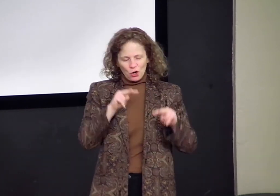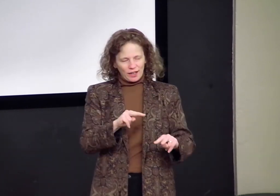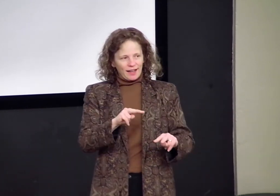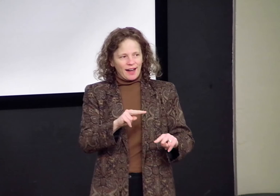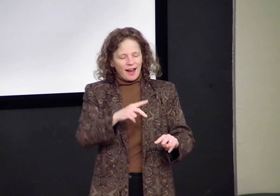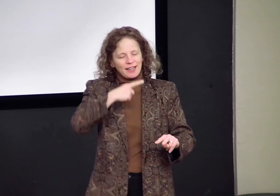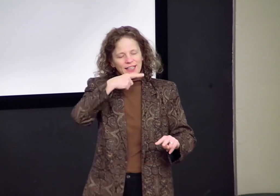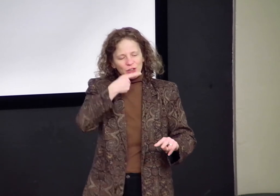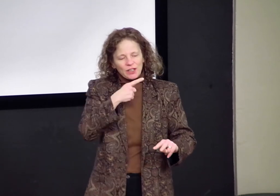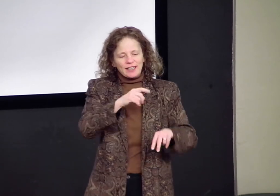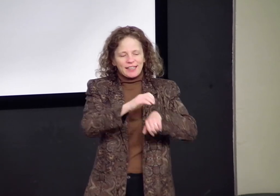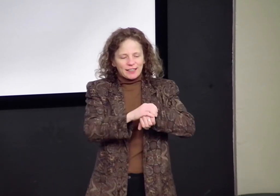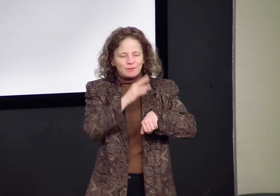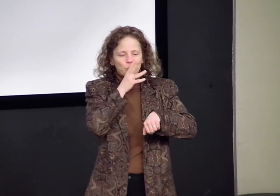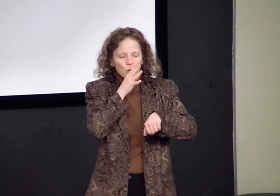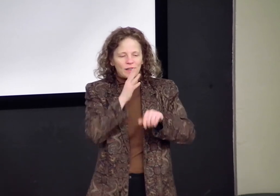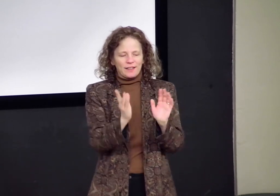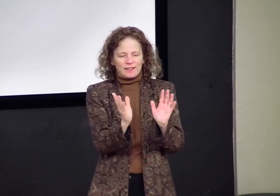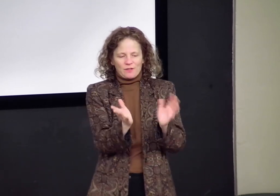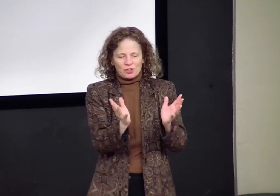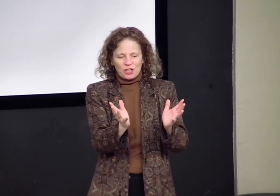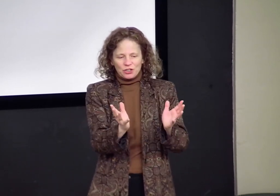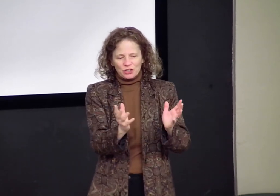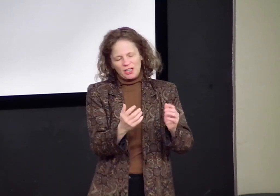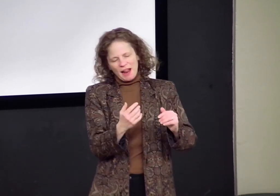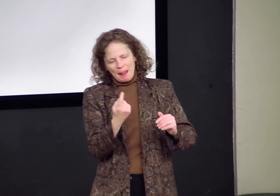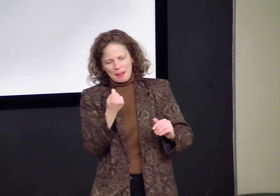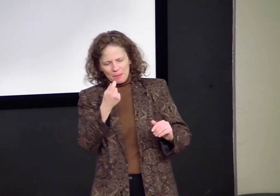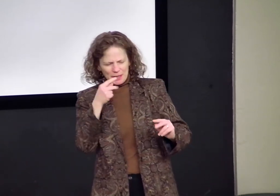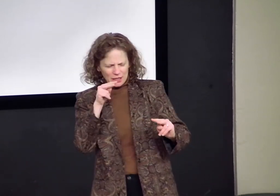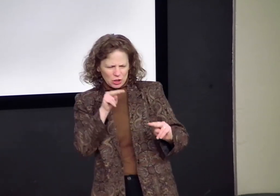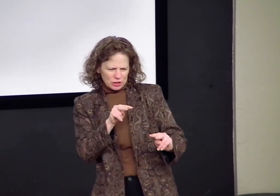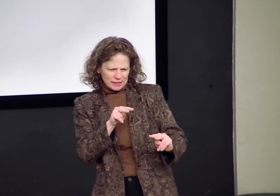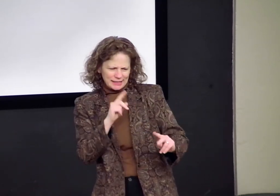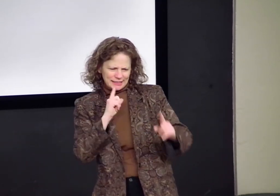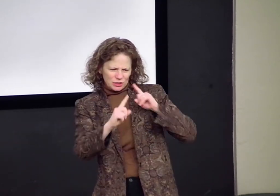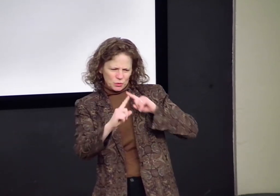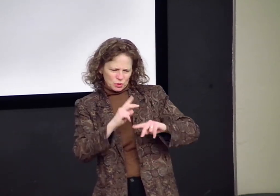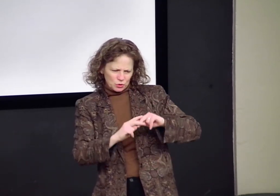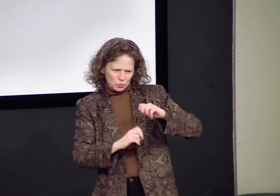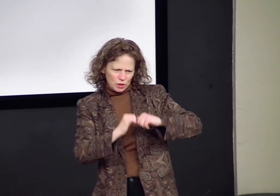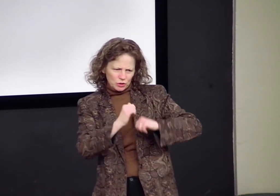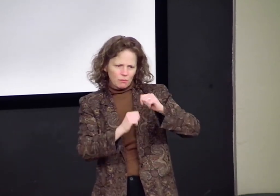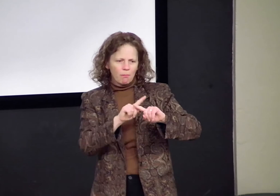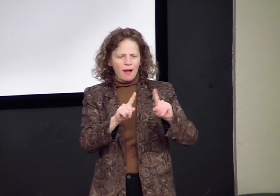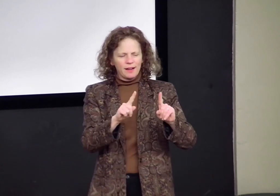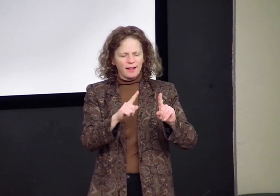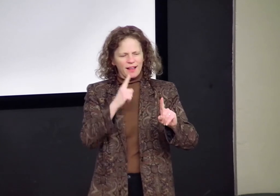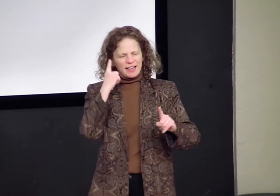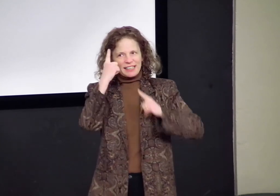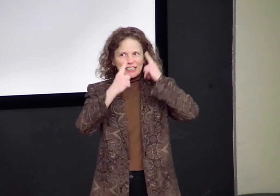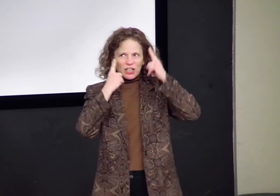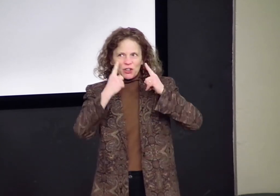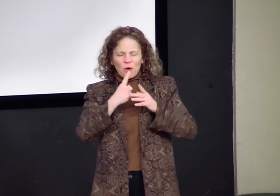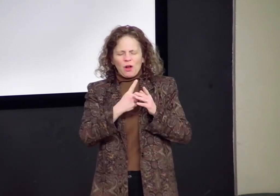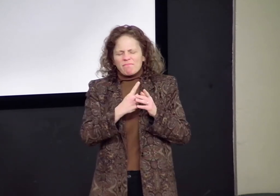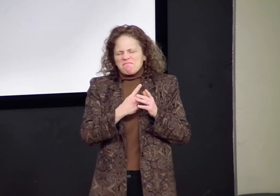discourse analysts looking at spoken English conversations and seeing the discourse structure, but then